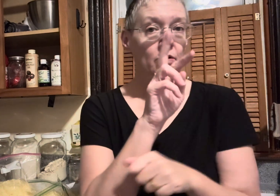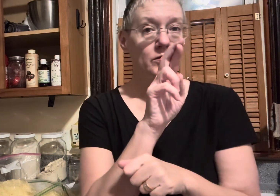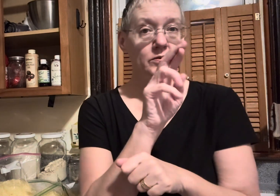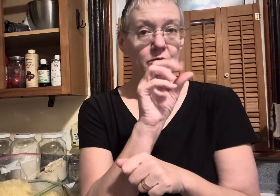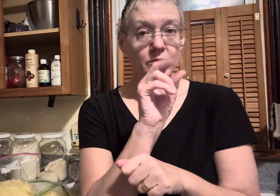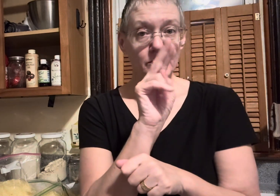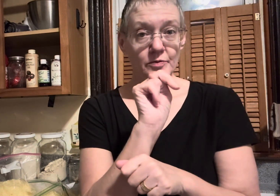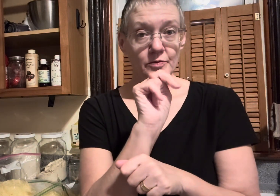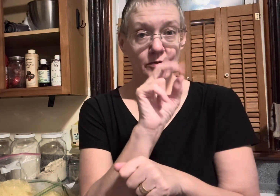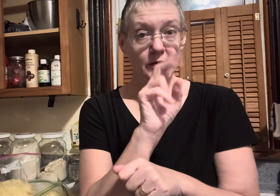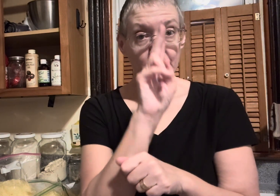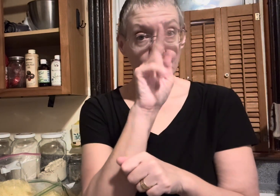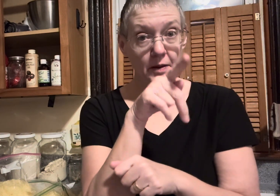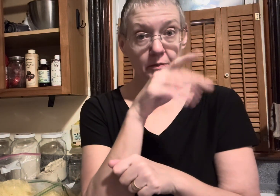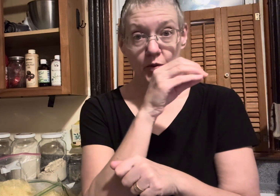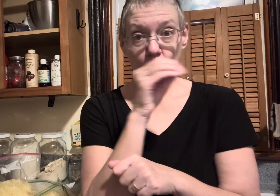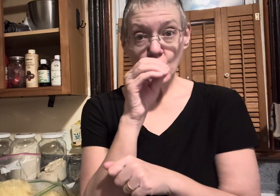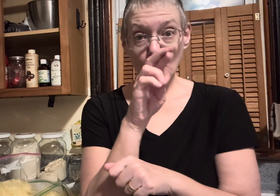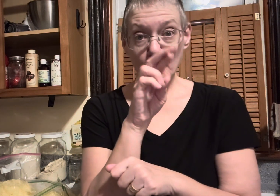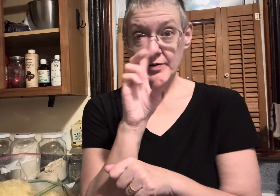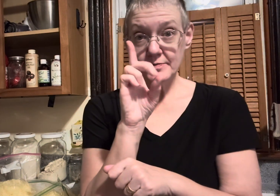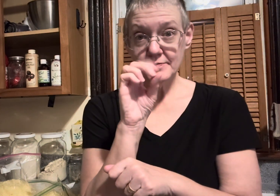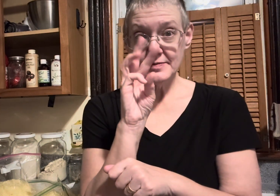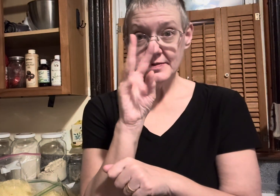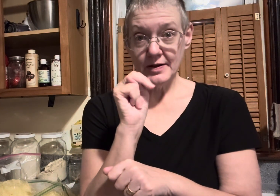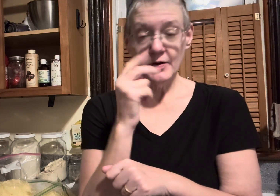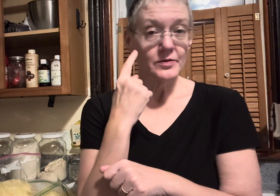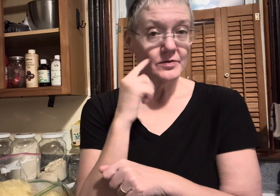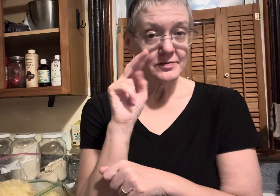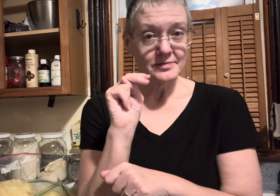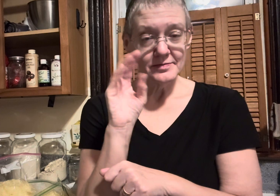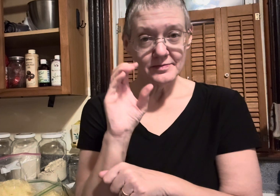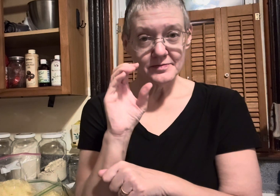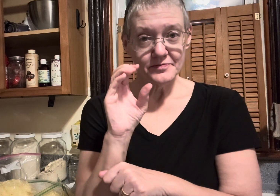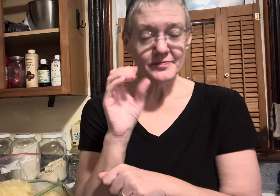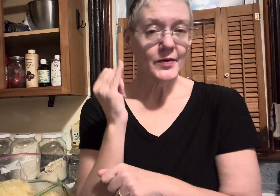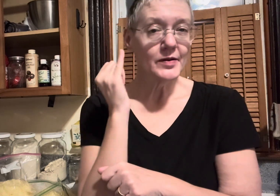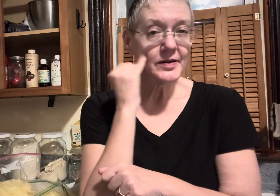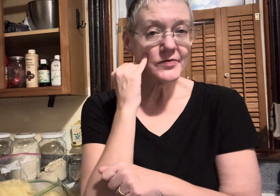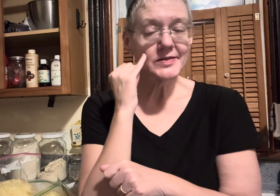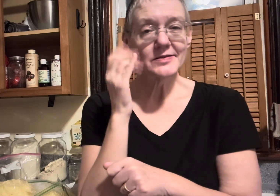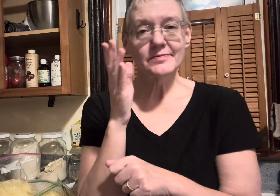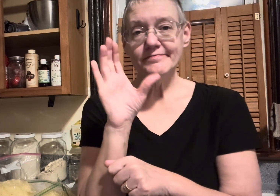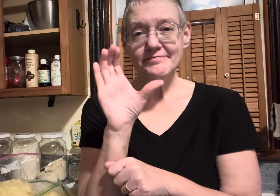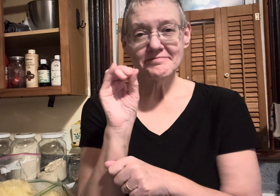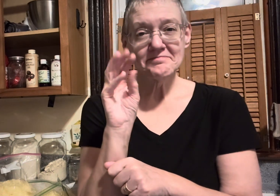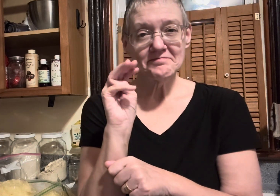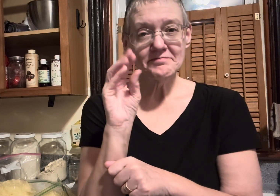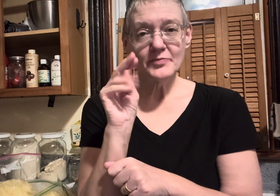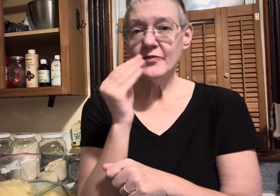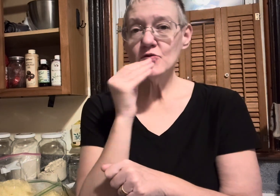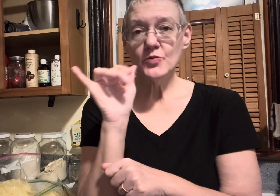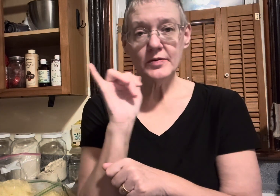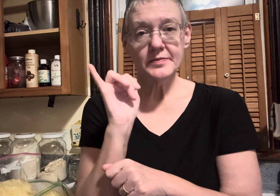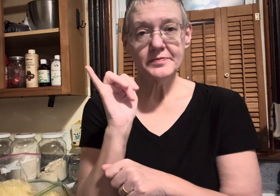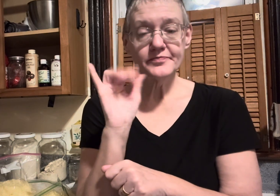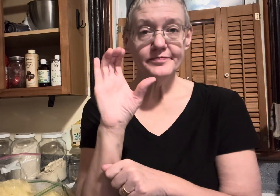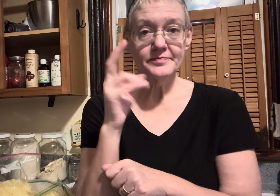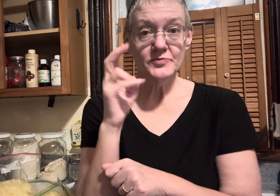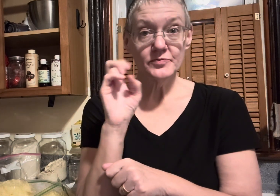entries will either round net carbs up or down. So for example, it has to be a